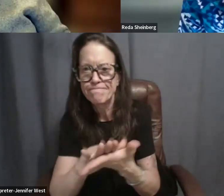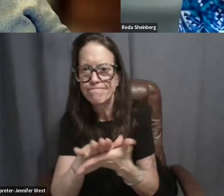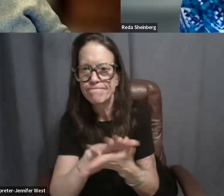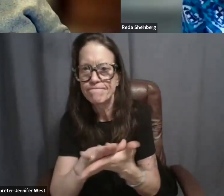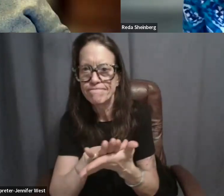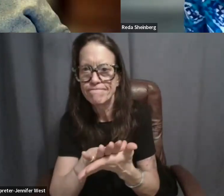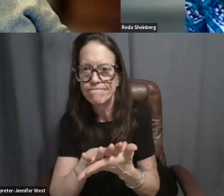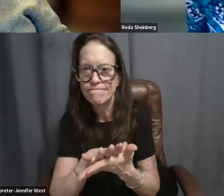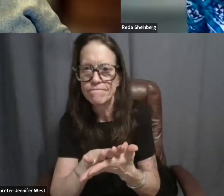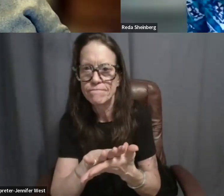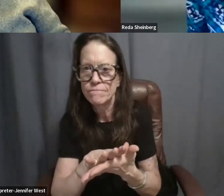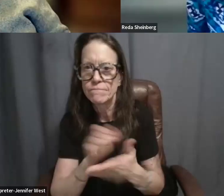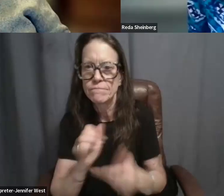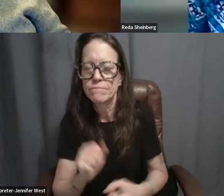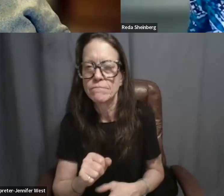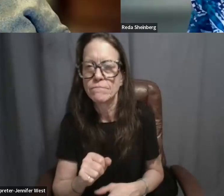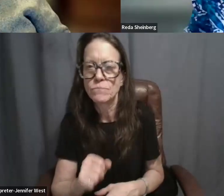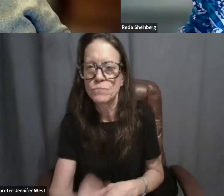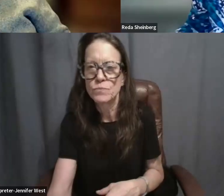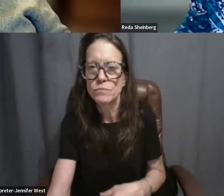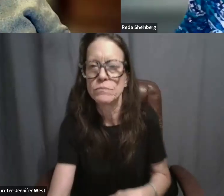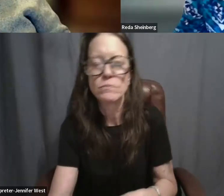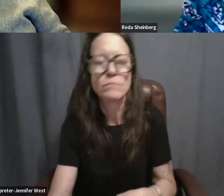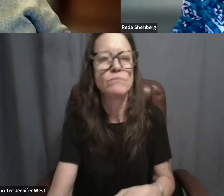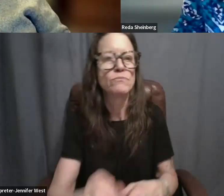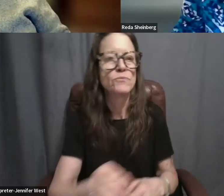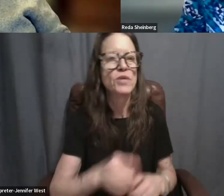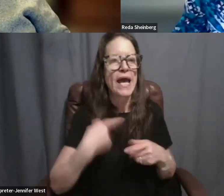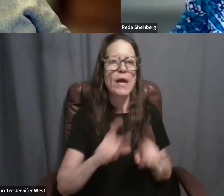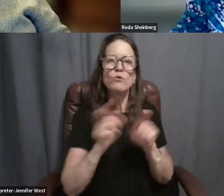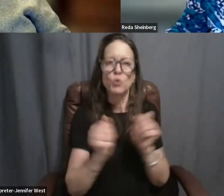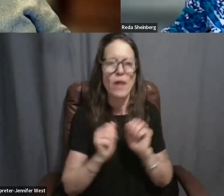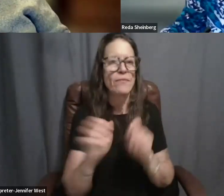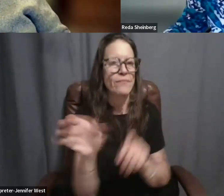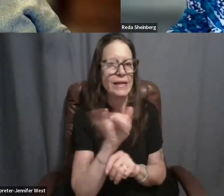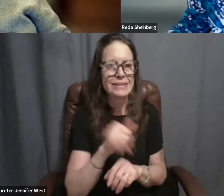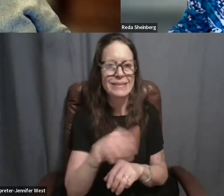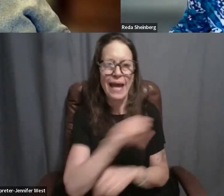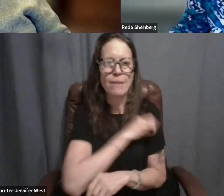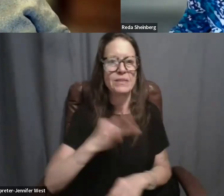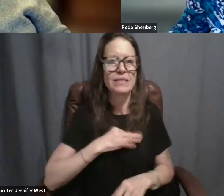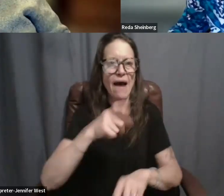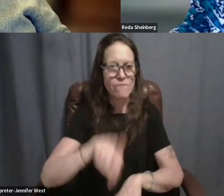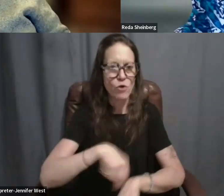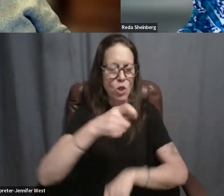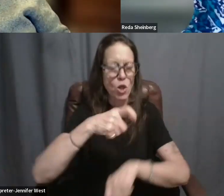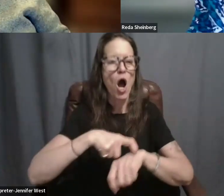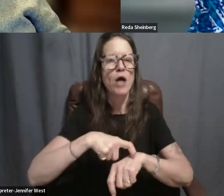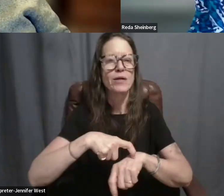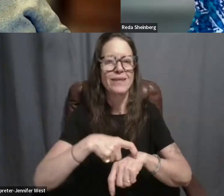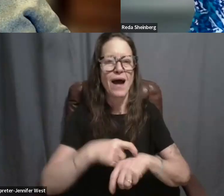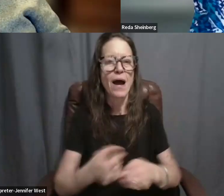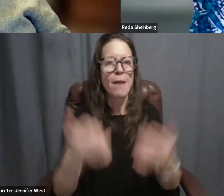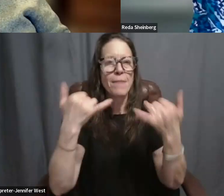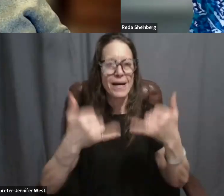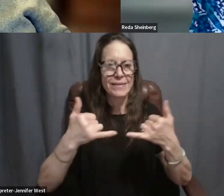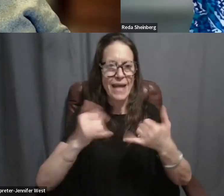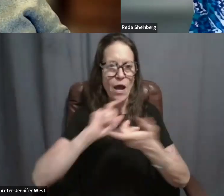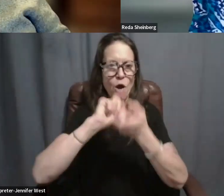years. We've had the same staff for a long time, which has been great. So so we now